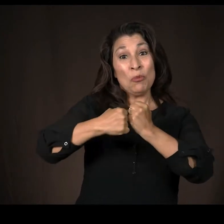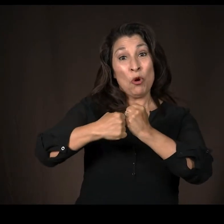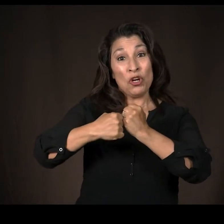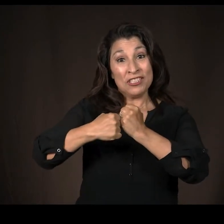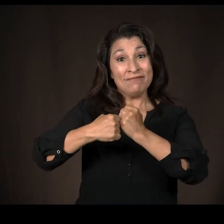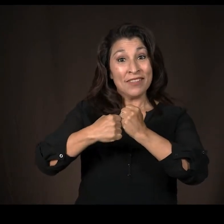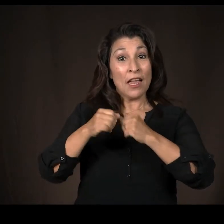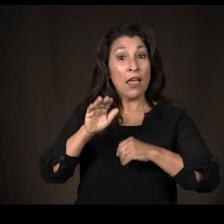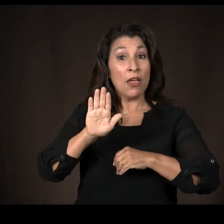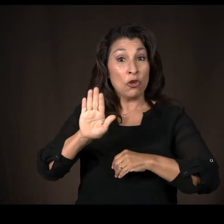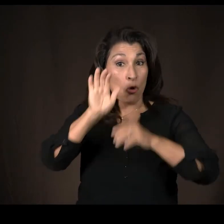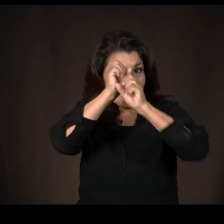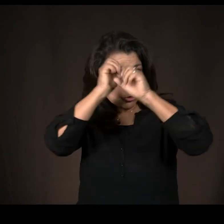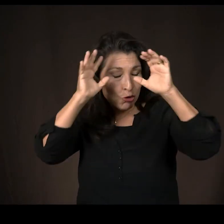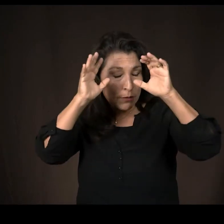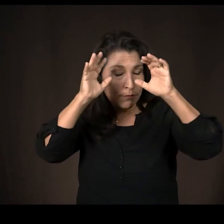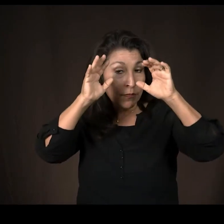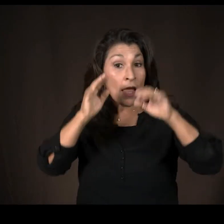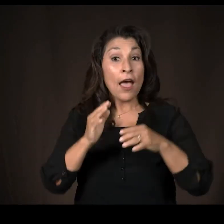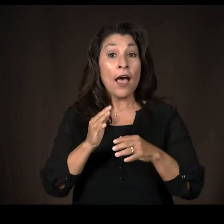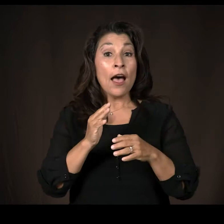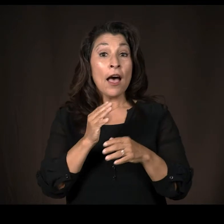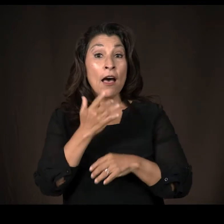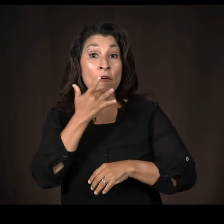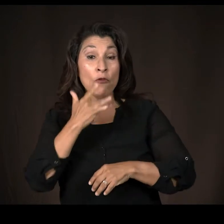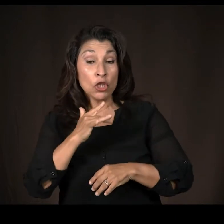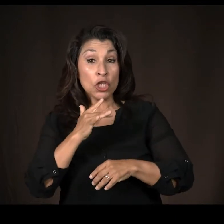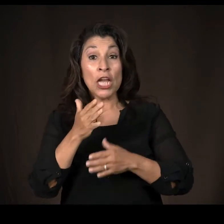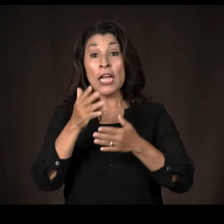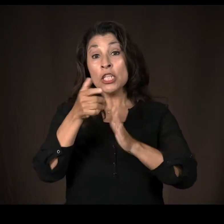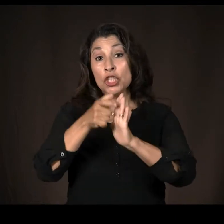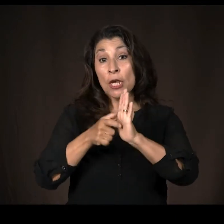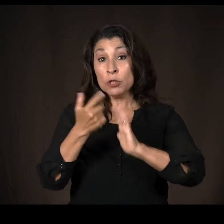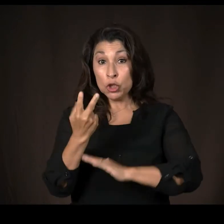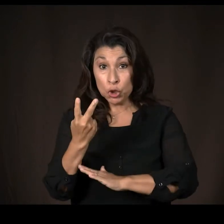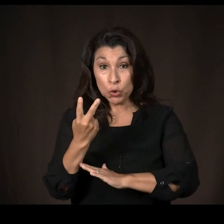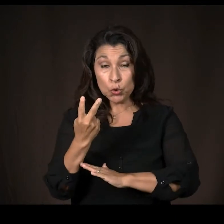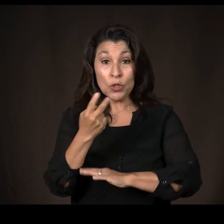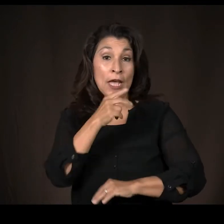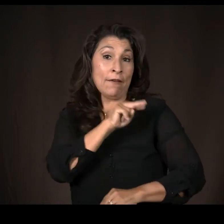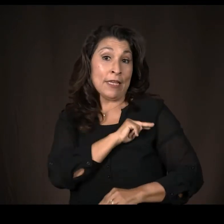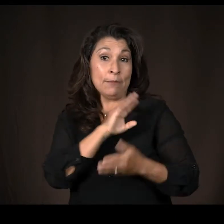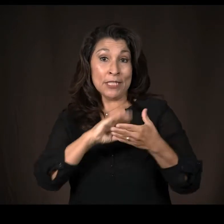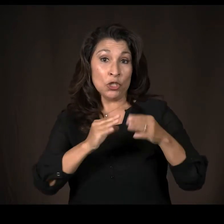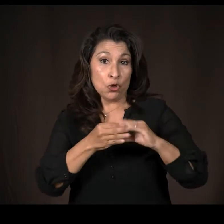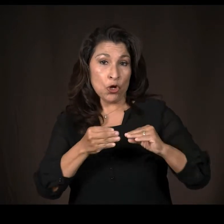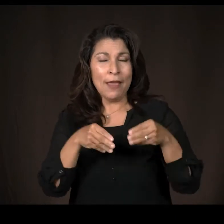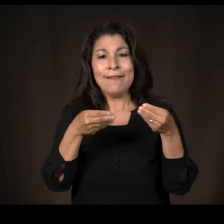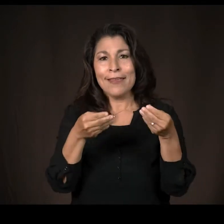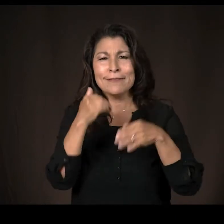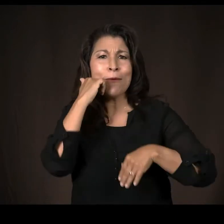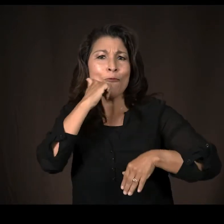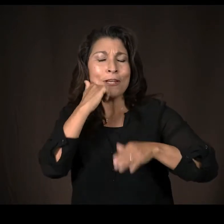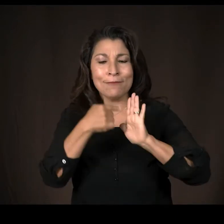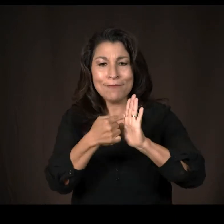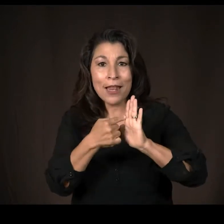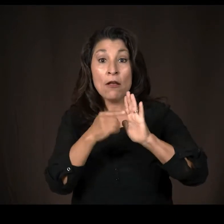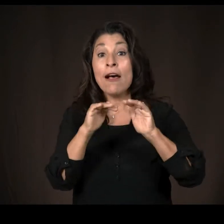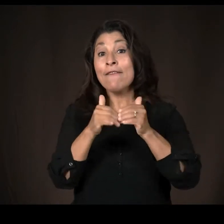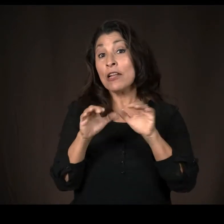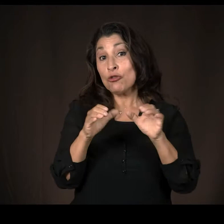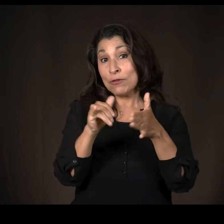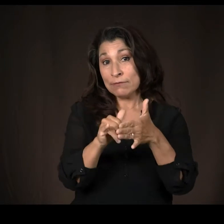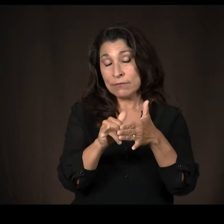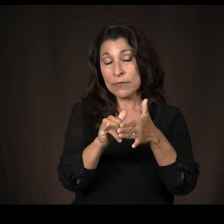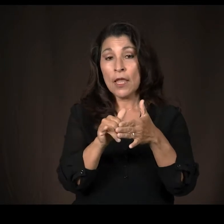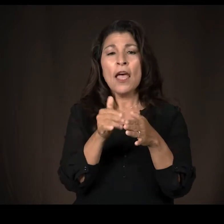dream. Now, fortunately, chapter 2 of Nehemiah's story gives us a very practical model of how